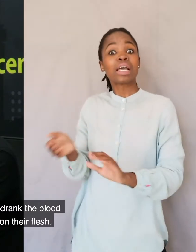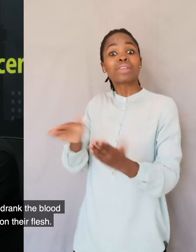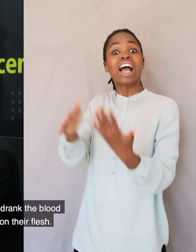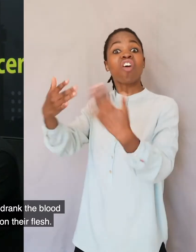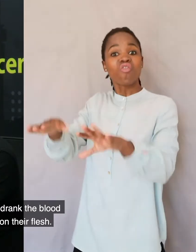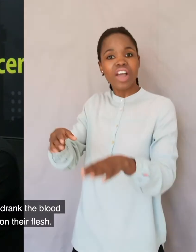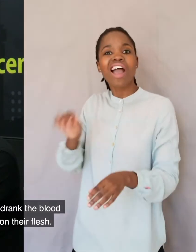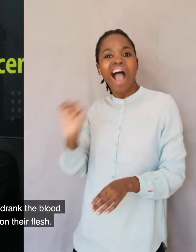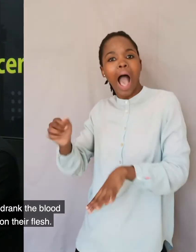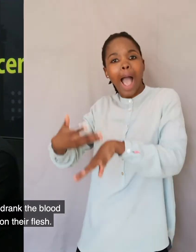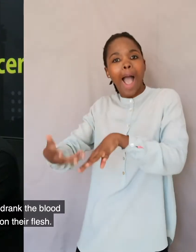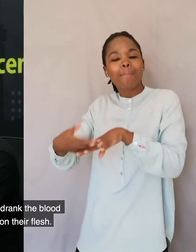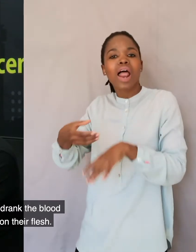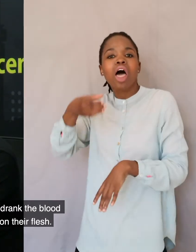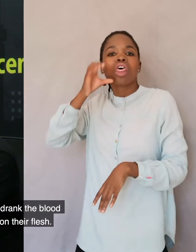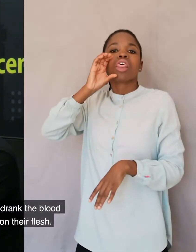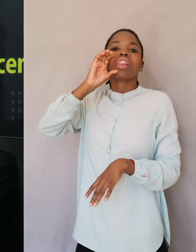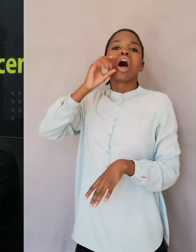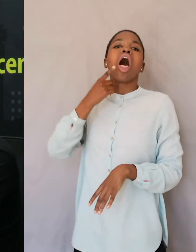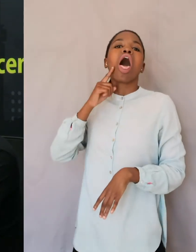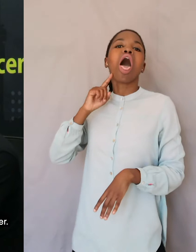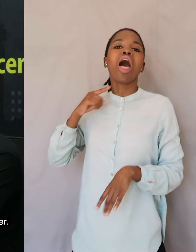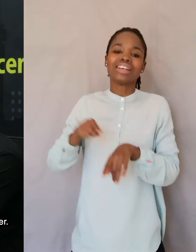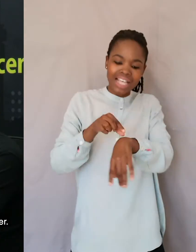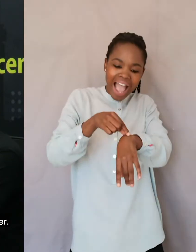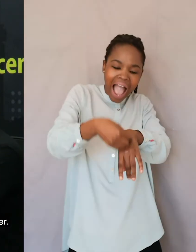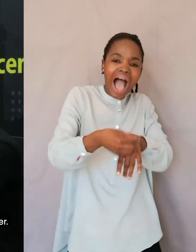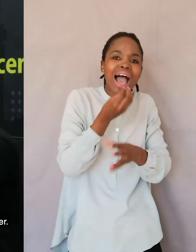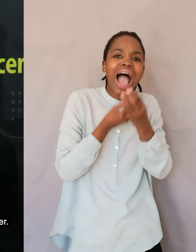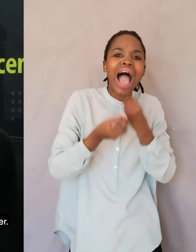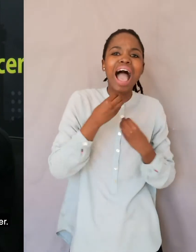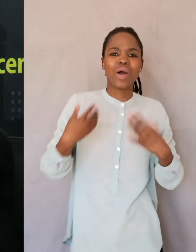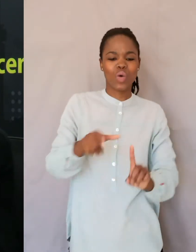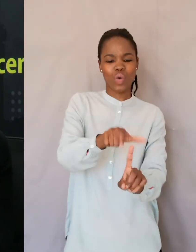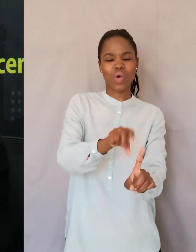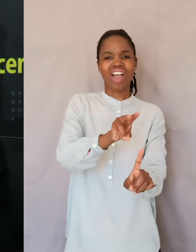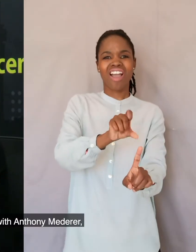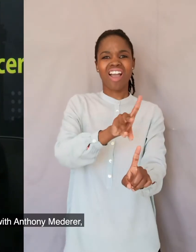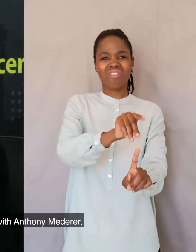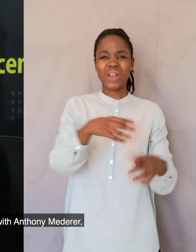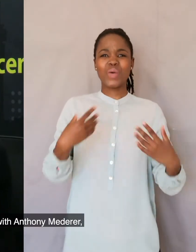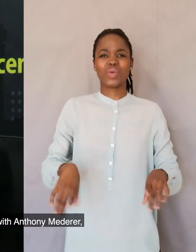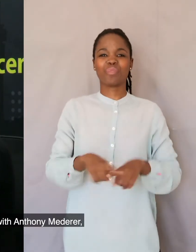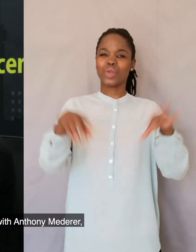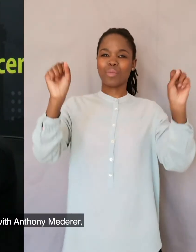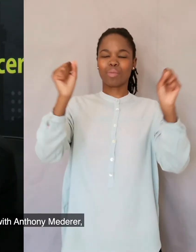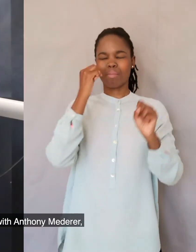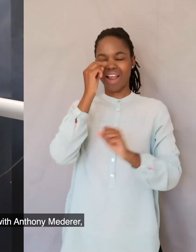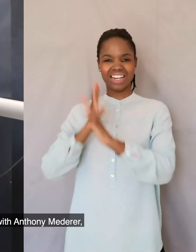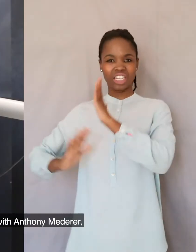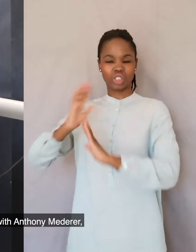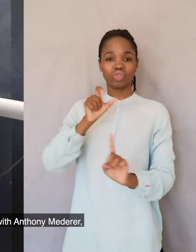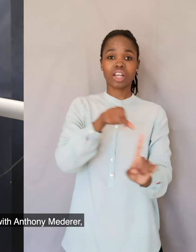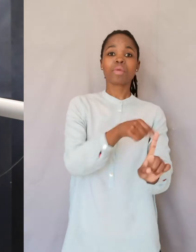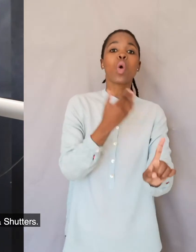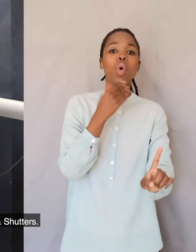of his victims and feasted on their flesh. Vlad the Impaler. Another episode of Blind History with